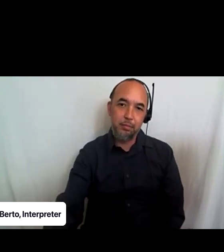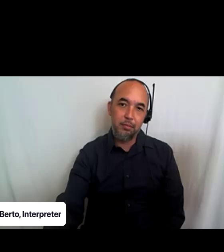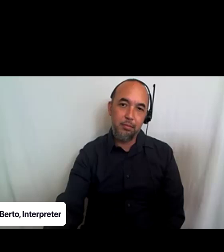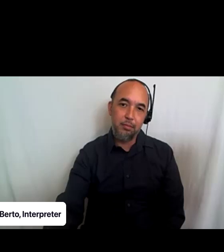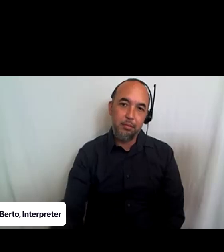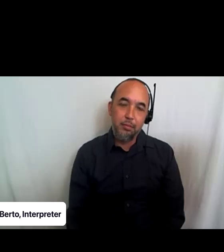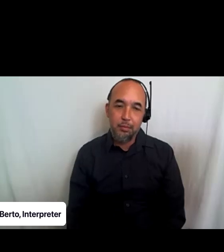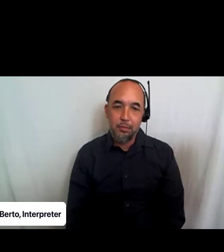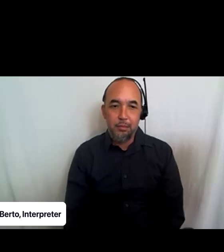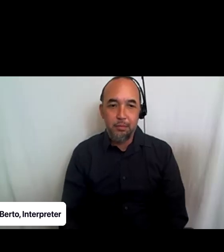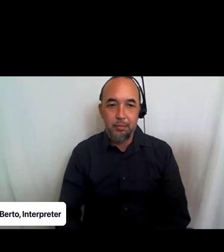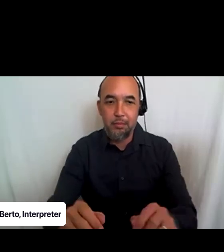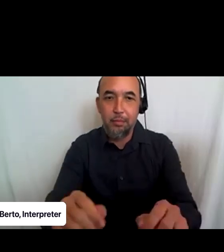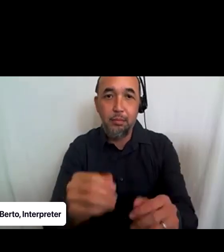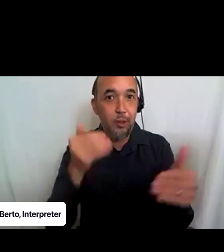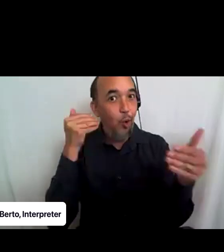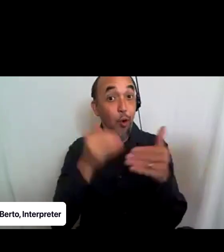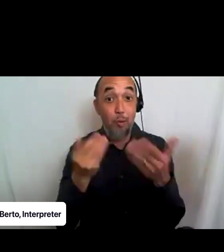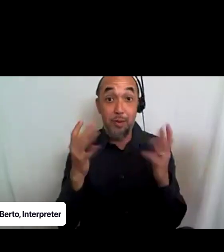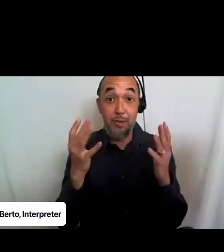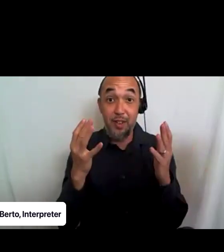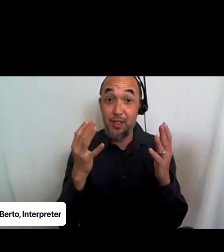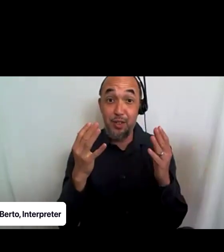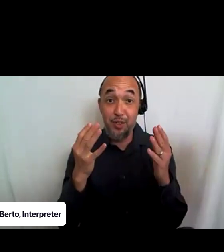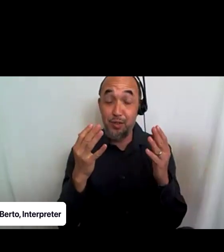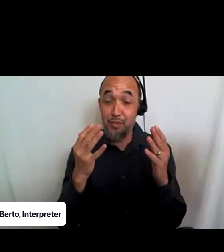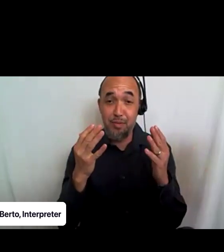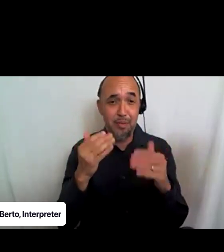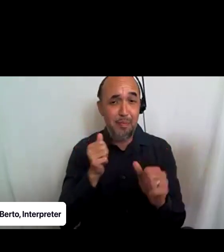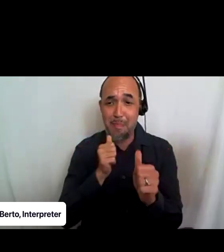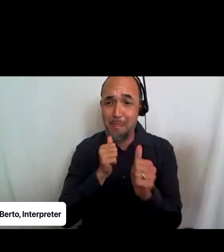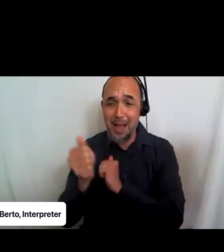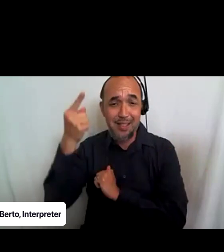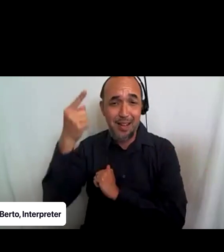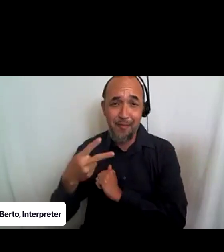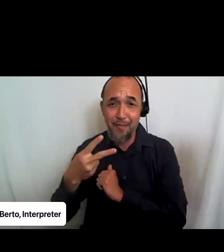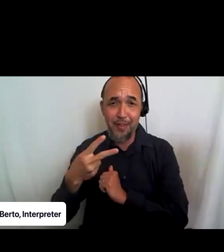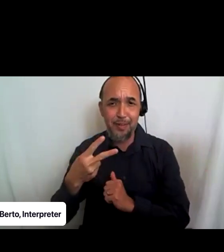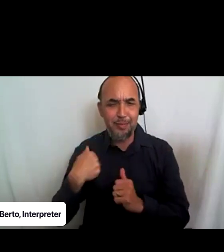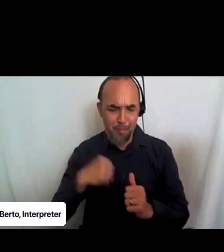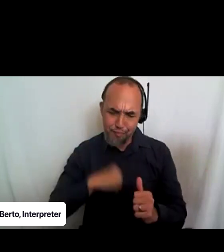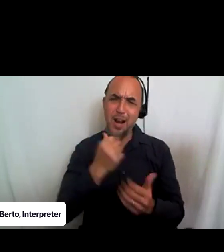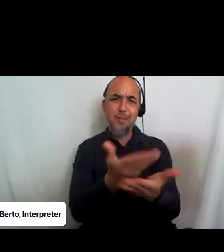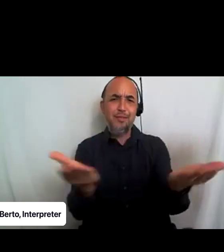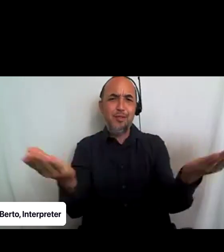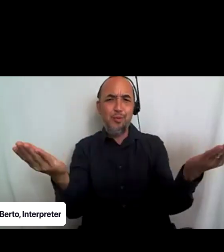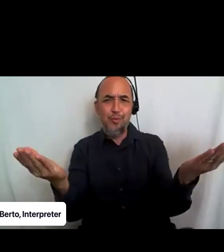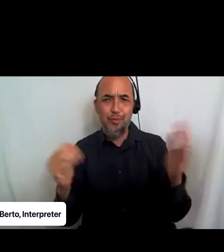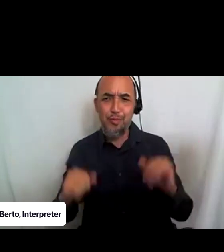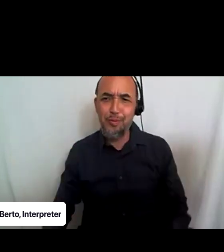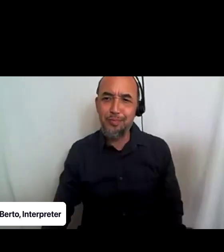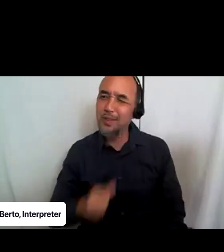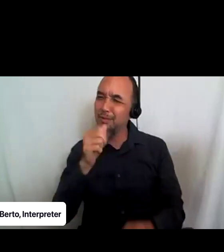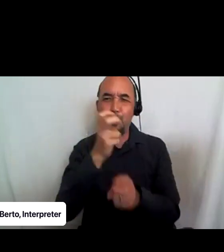all right. We're almost there, guys. Look, we're more than halfway. All right. I'm proud of you if you're keeping up. Not that